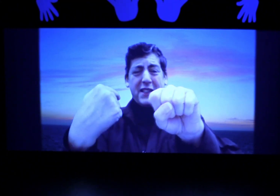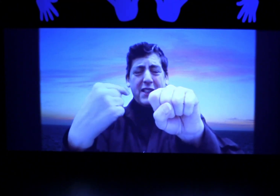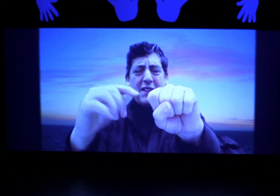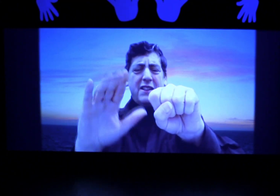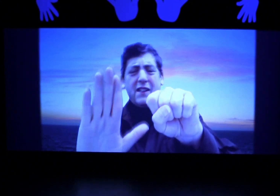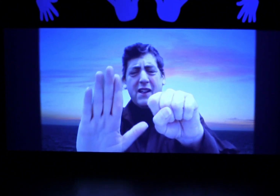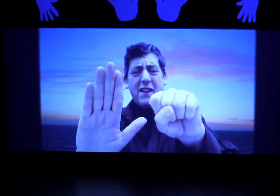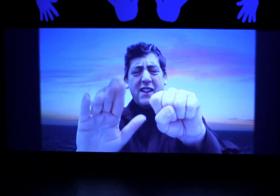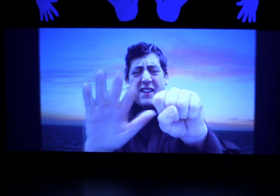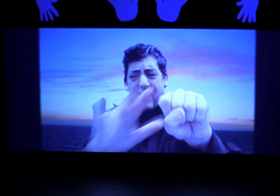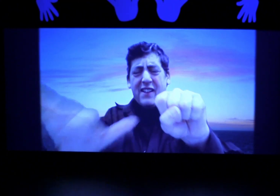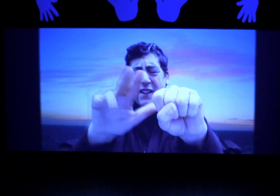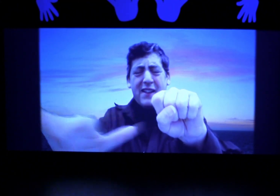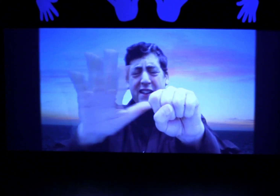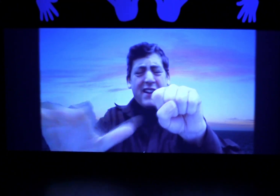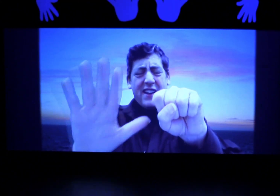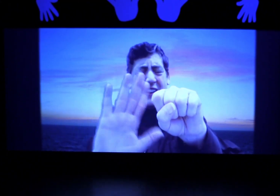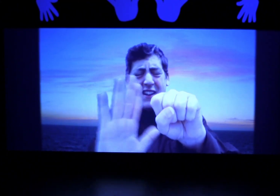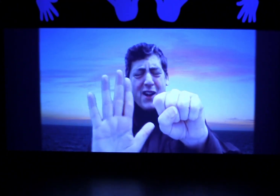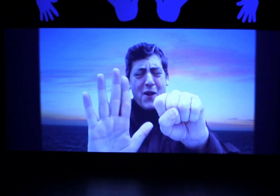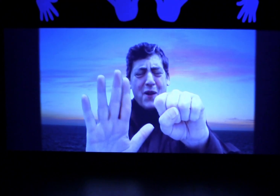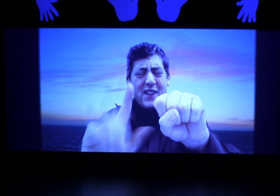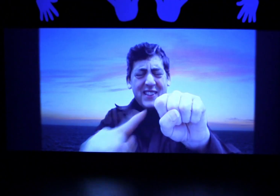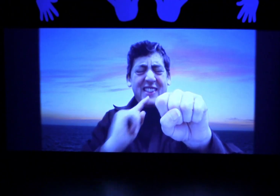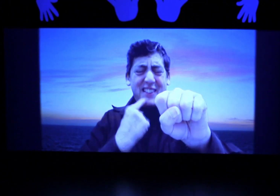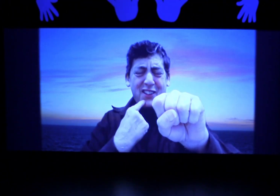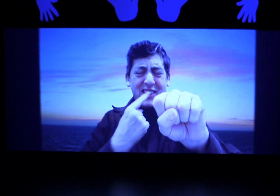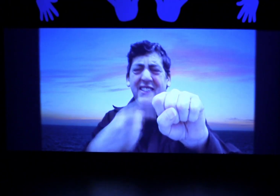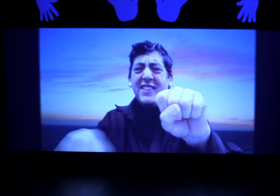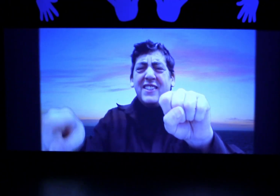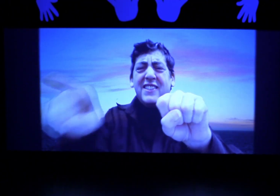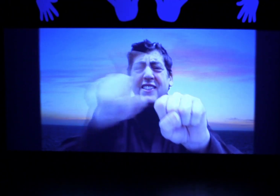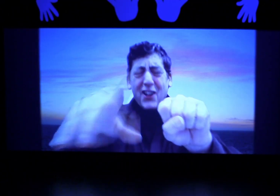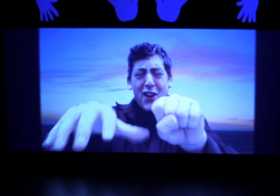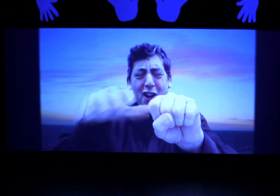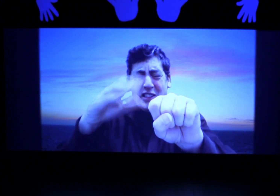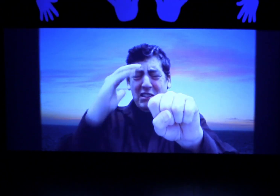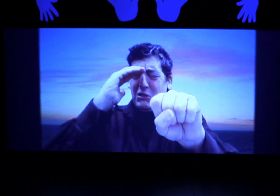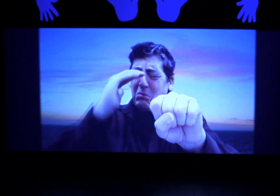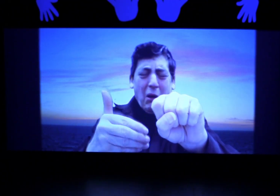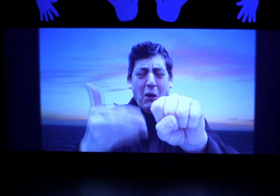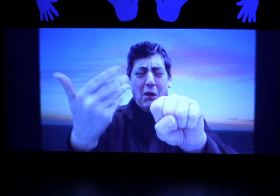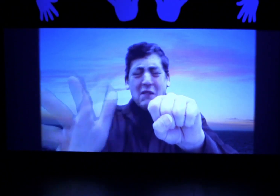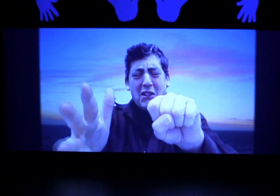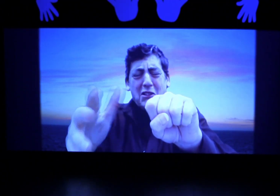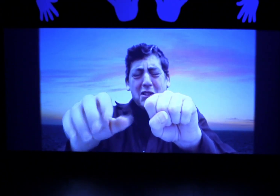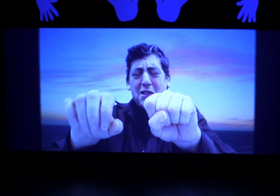Same as you. Please. Why are you fingerspelling though? Can you just stop? The audience does not want to